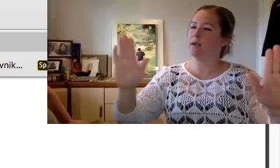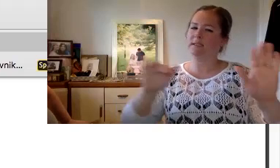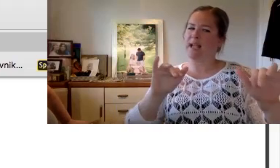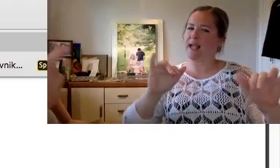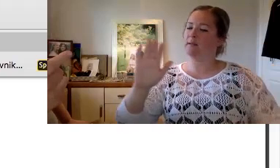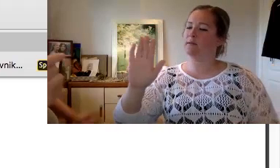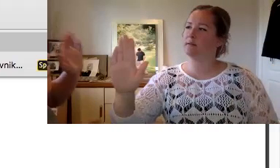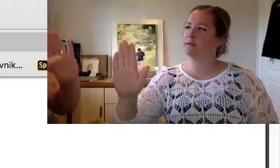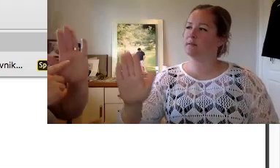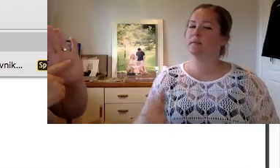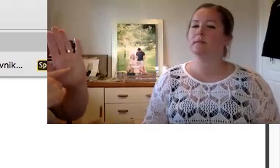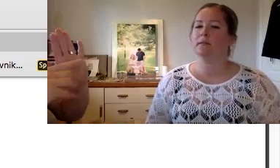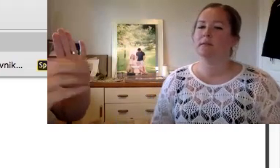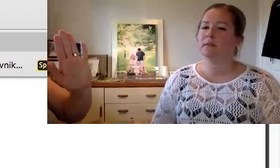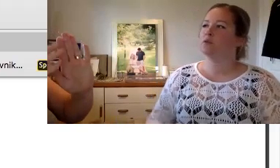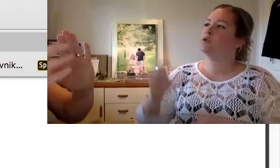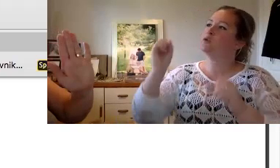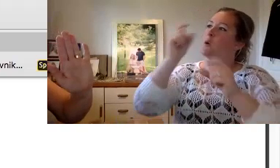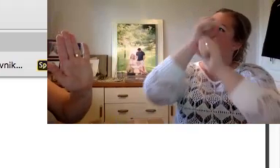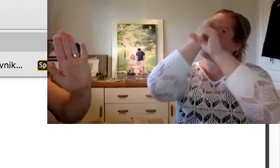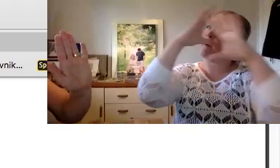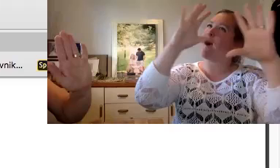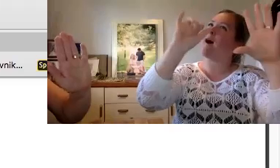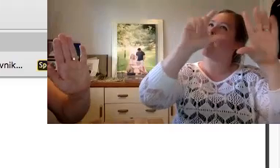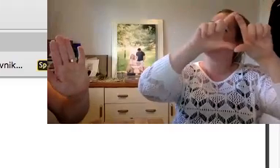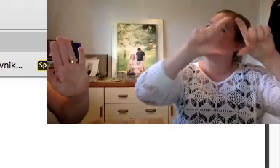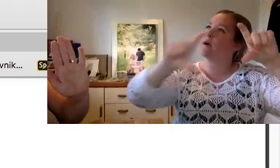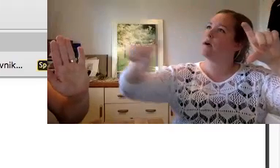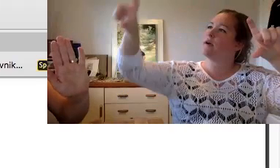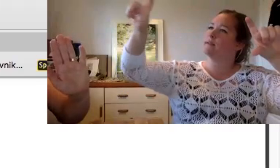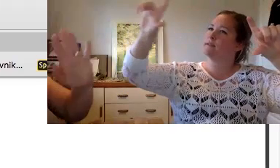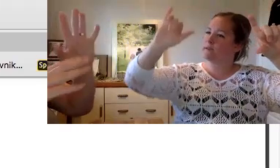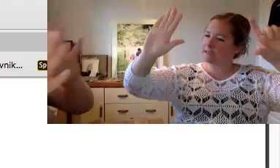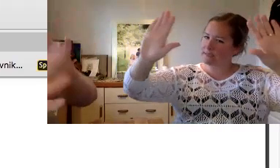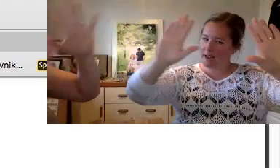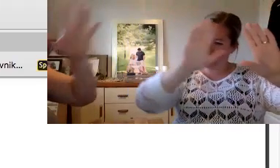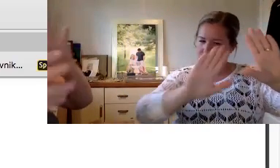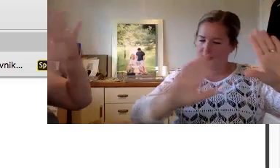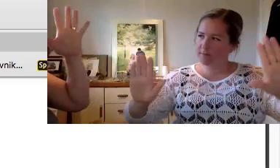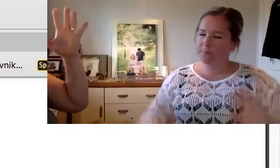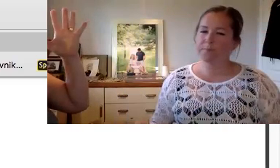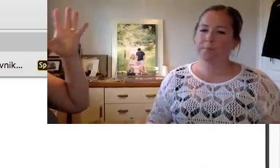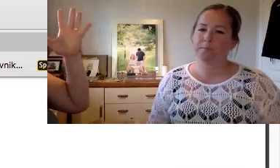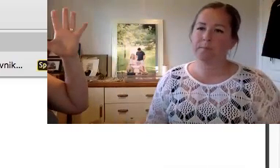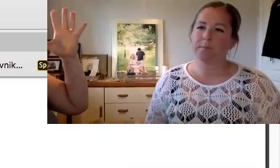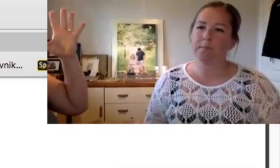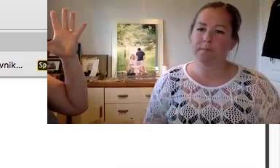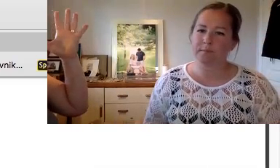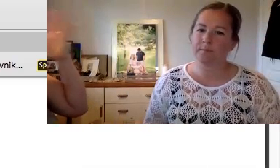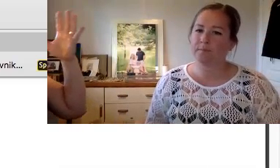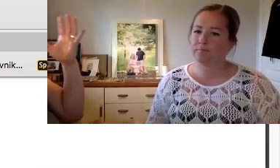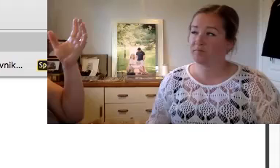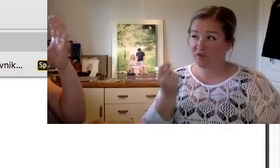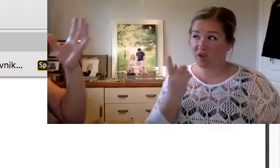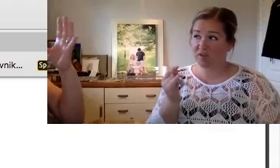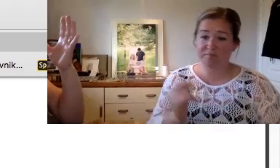Ontario. Just keep your hand there, stay, and use your other hand. So you can imagine, you could almost visually imagine on the map where it'd be.